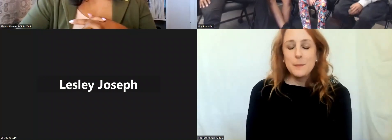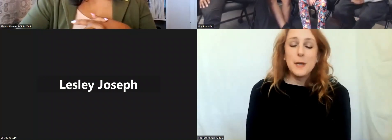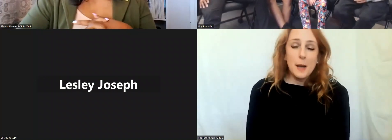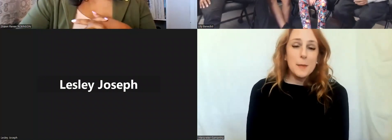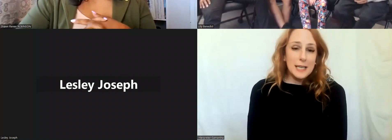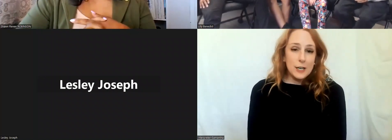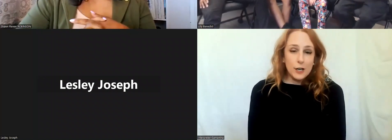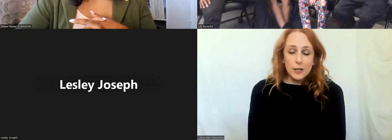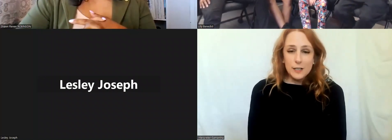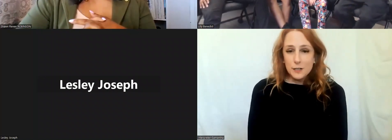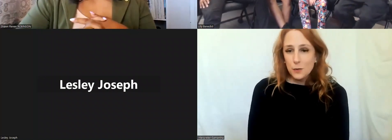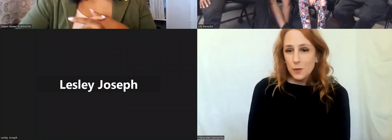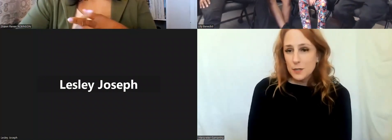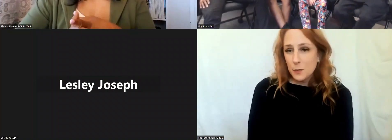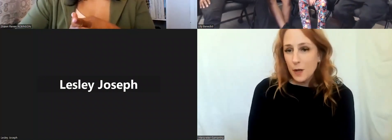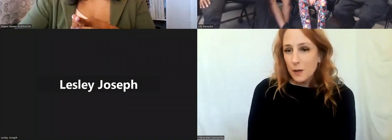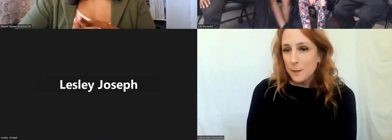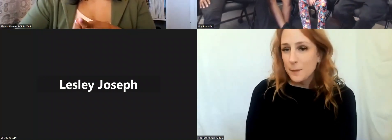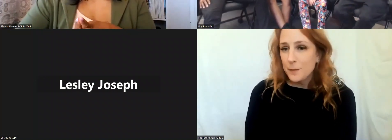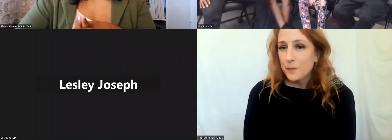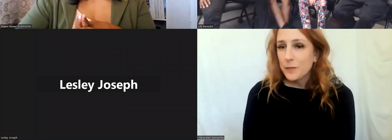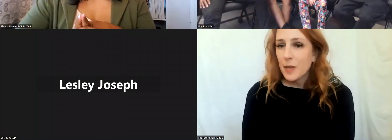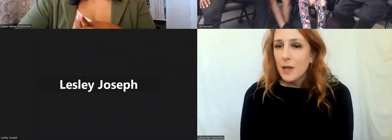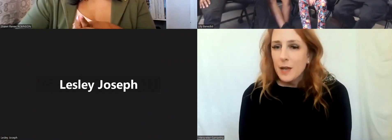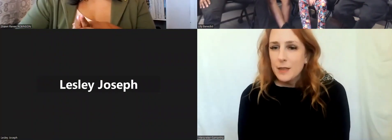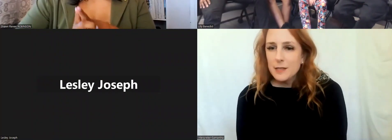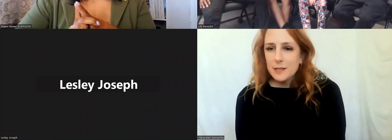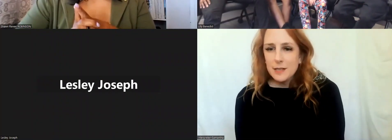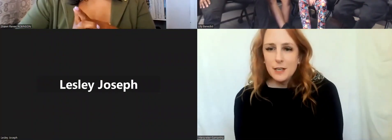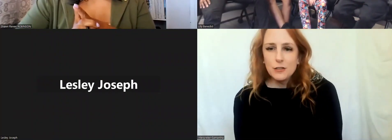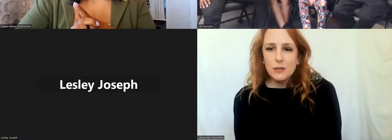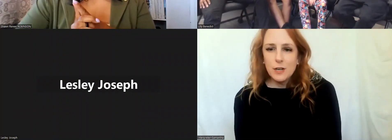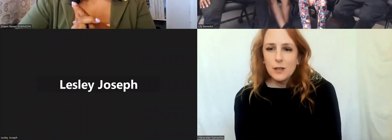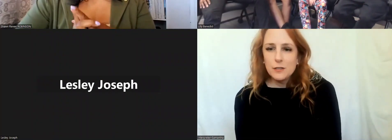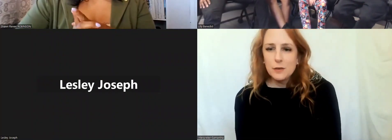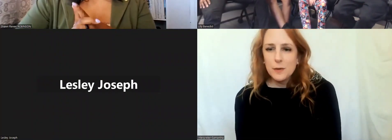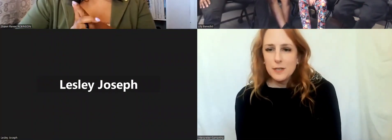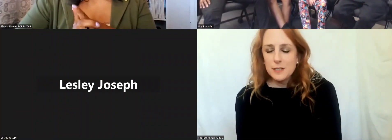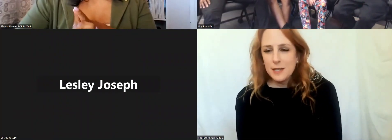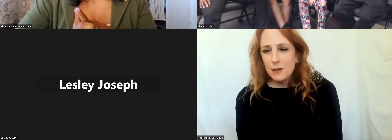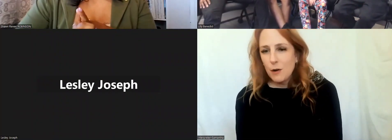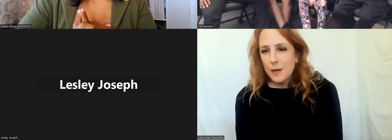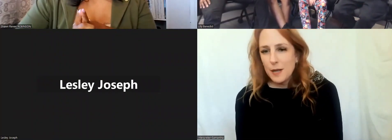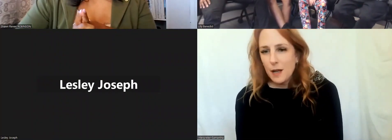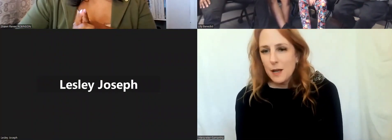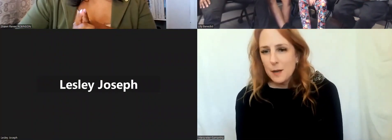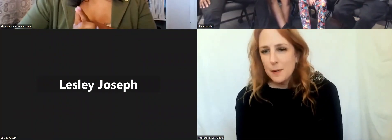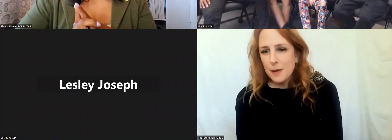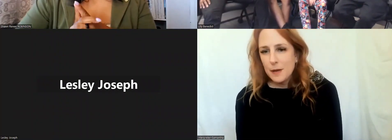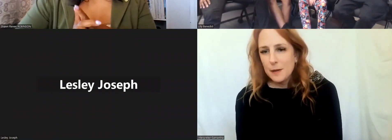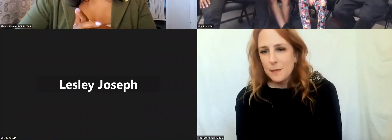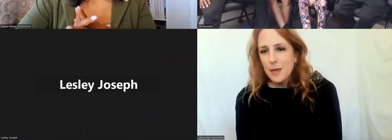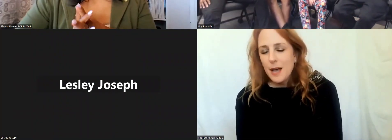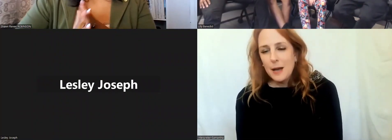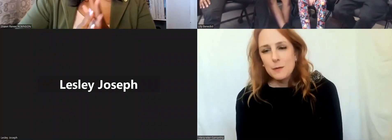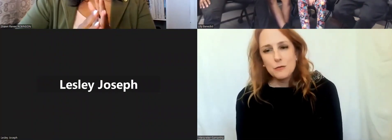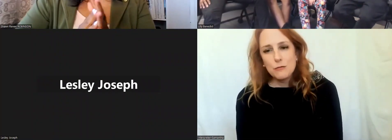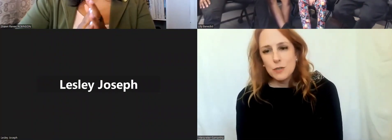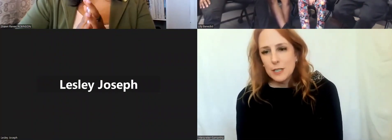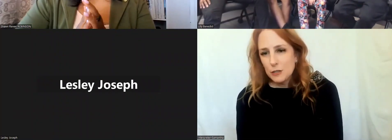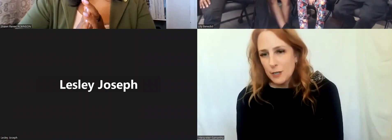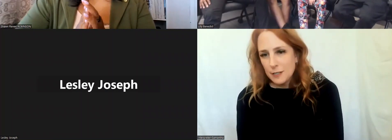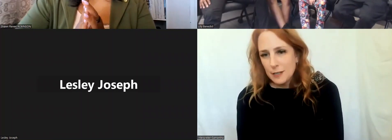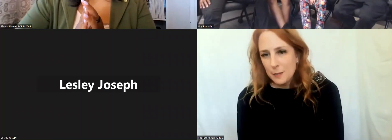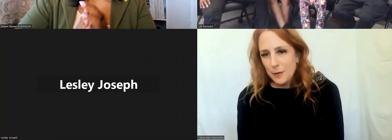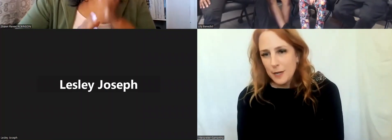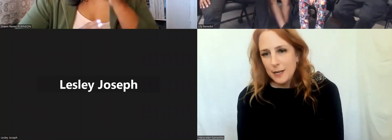I've become a leader in the school as well. This is Angel, and I also wanted to say, growing up, I was